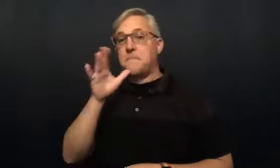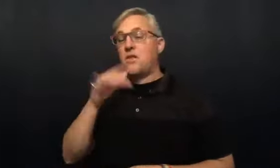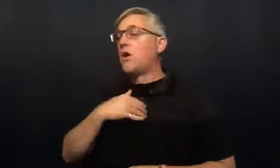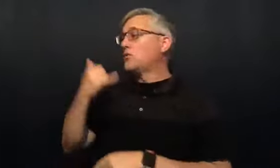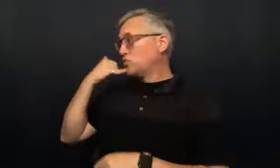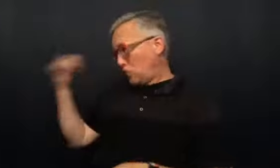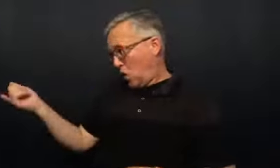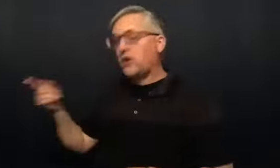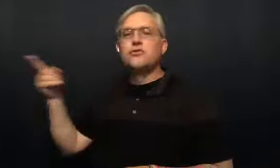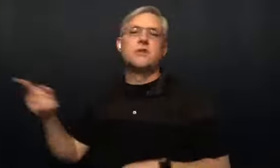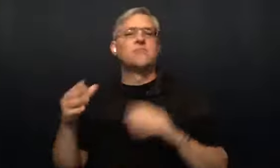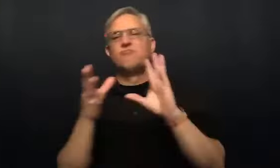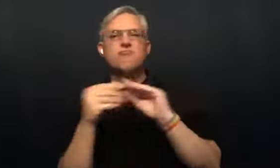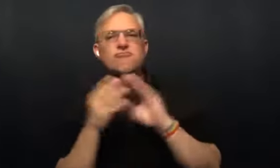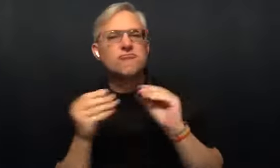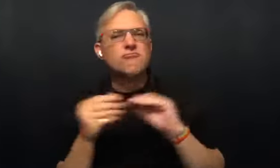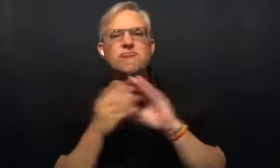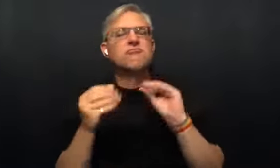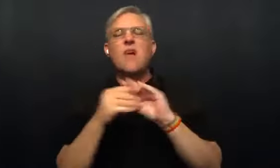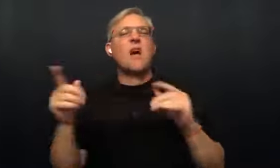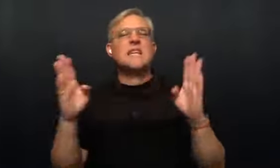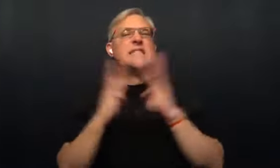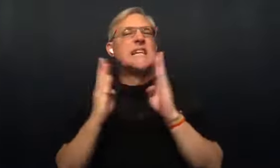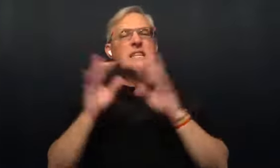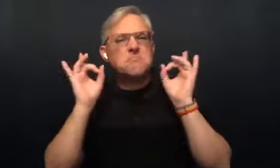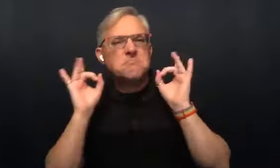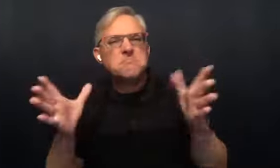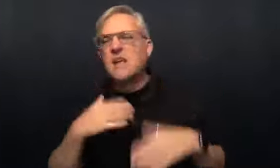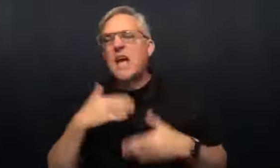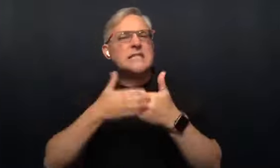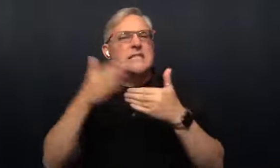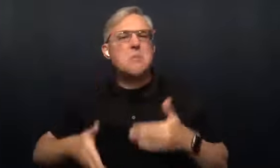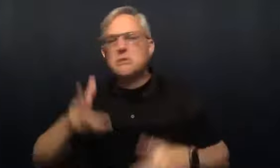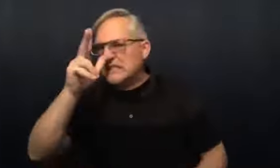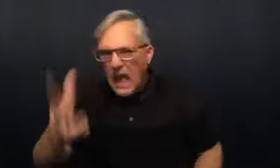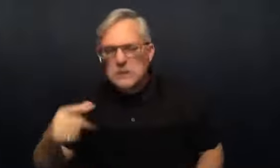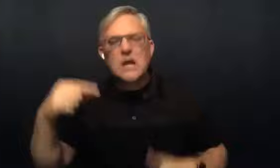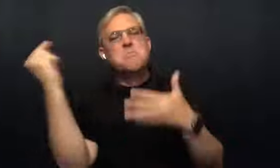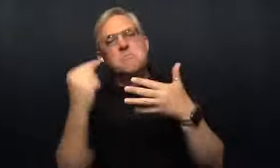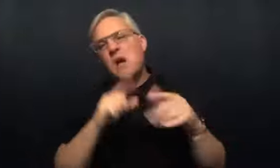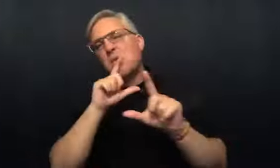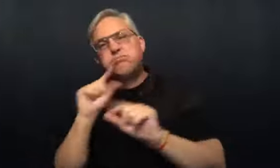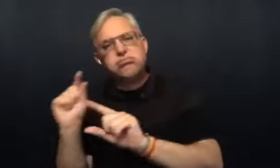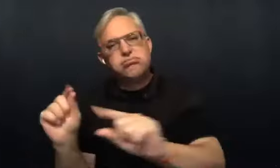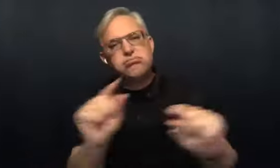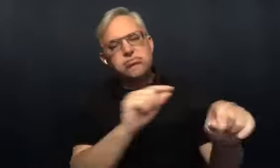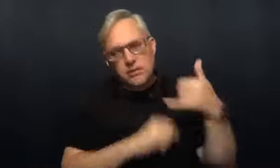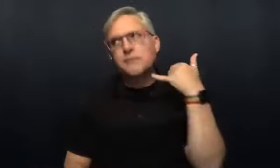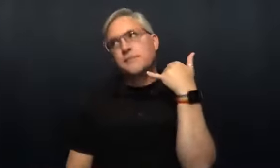about taking the whole city's inventory, all the neighbors, everybody you can imagine, and gossiping. And so finally she's like, well, I'm about done. And I said,